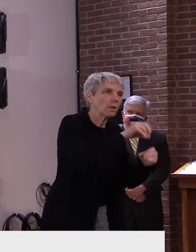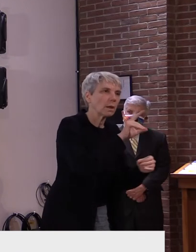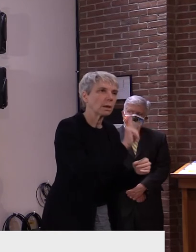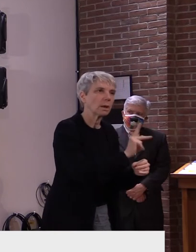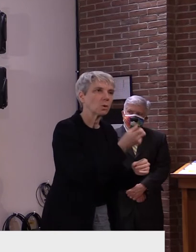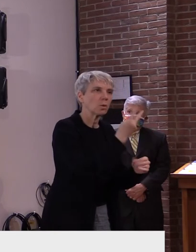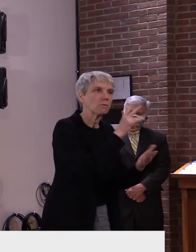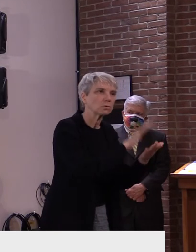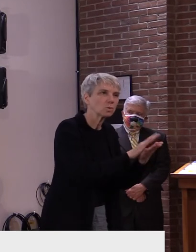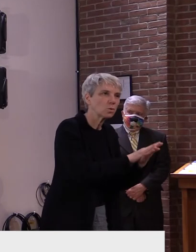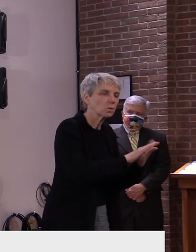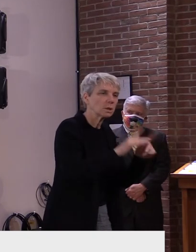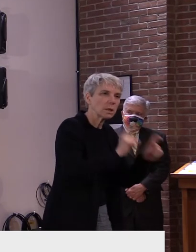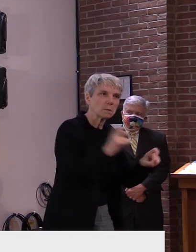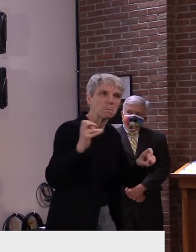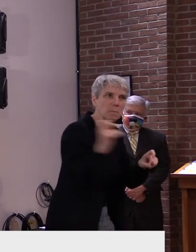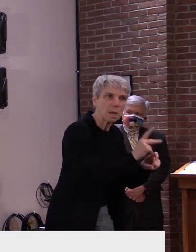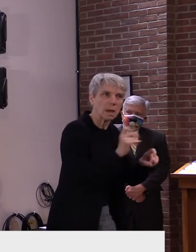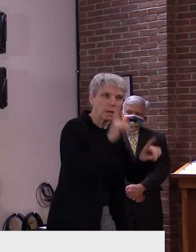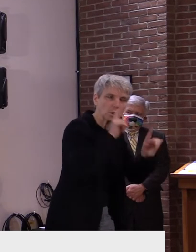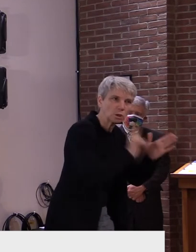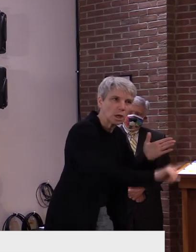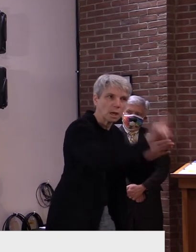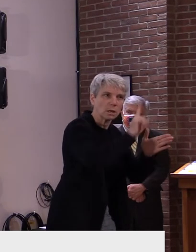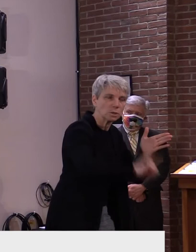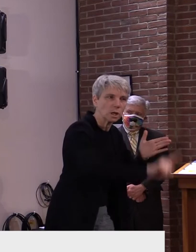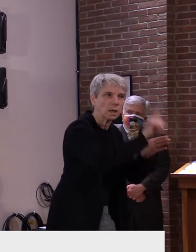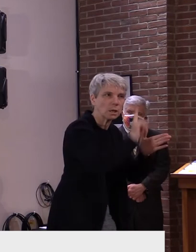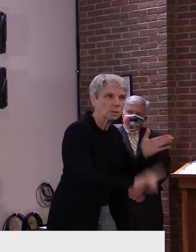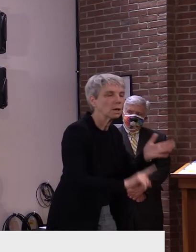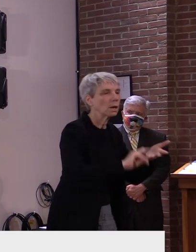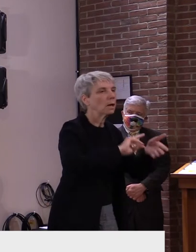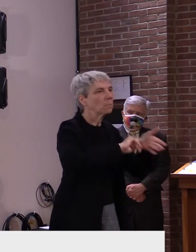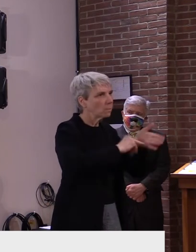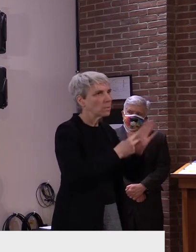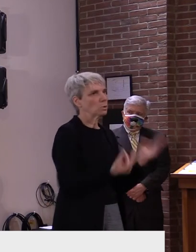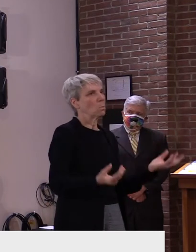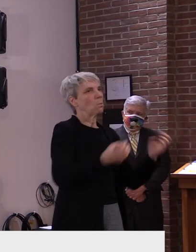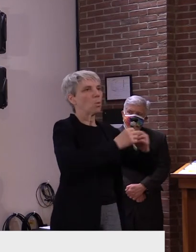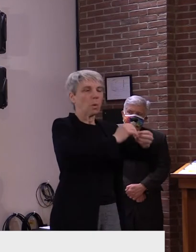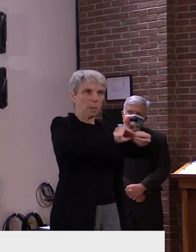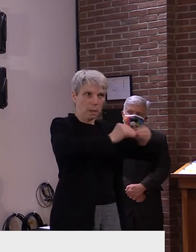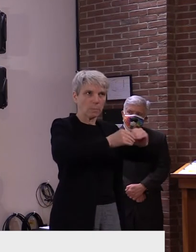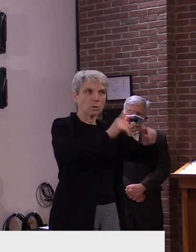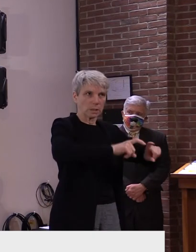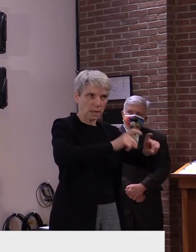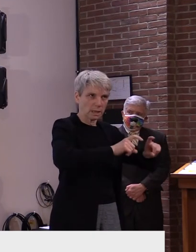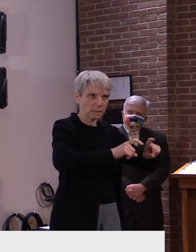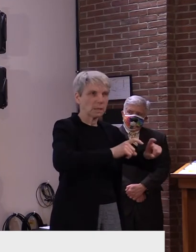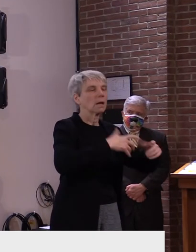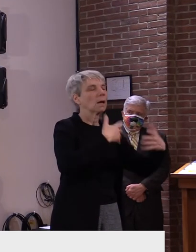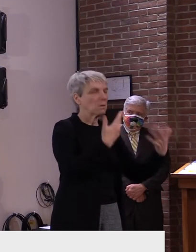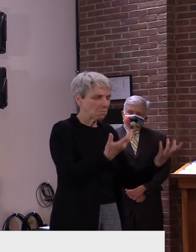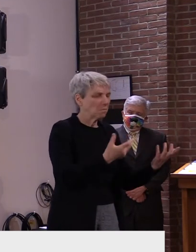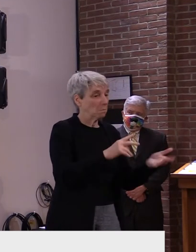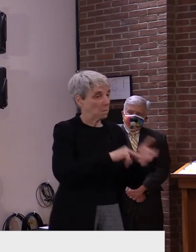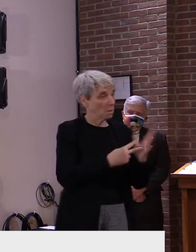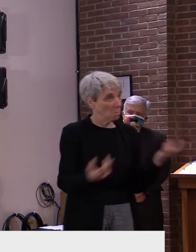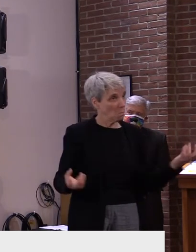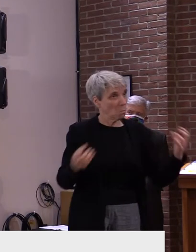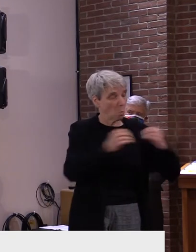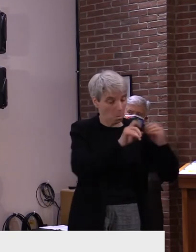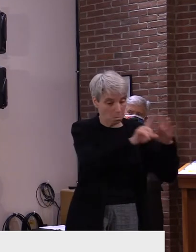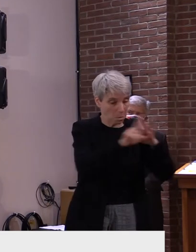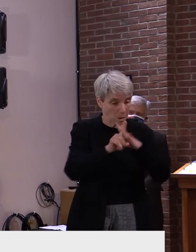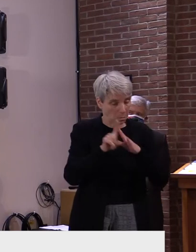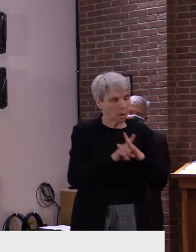tests that doesn't mean i want to see us increase a number of cases but obviously we will increase our number of tests our